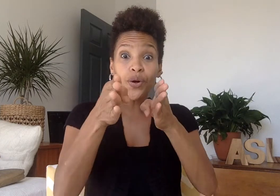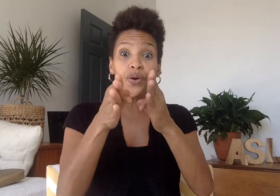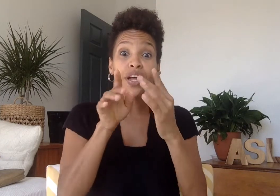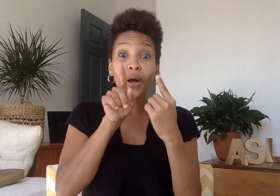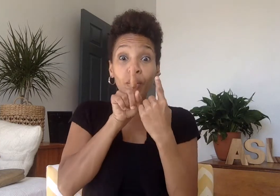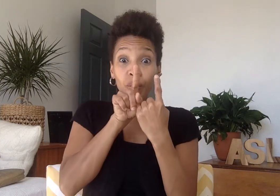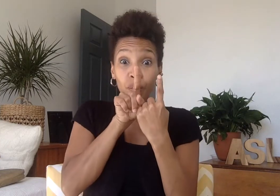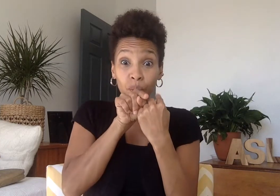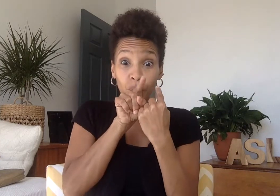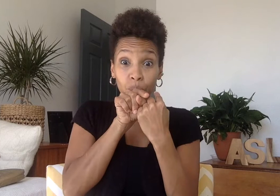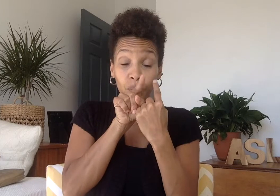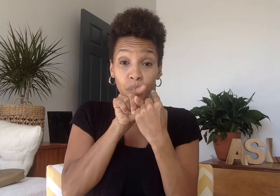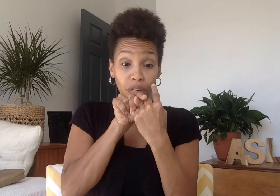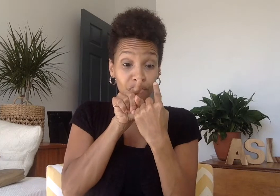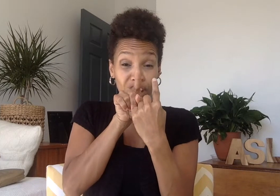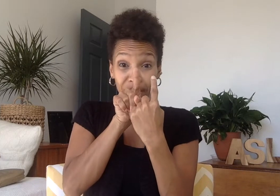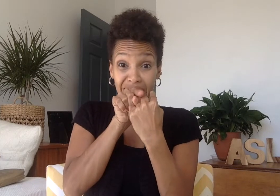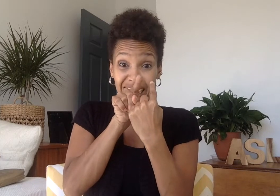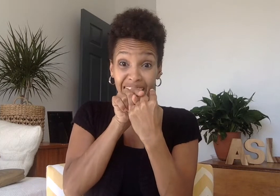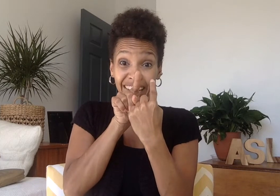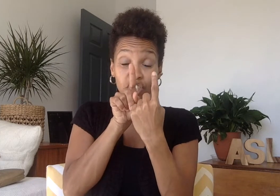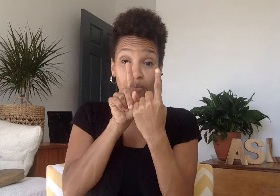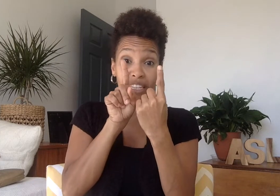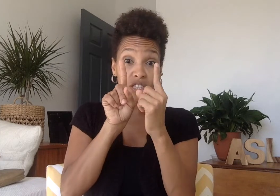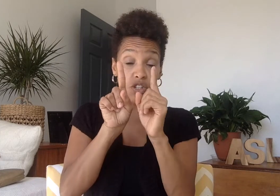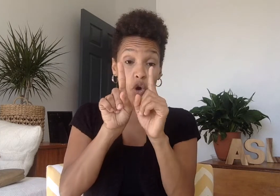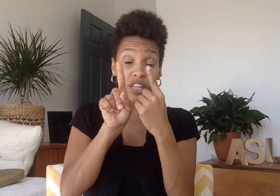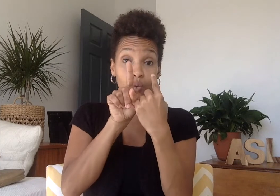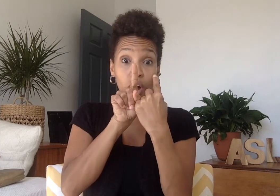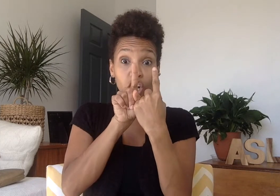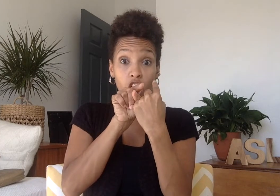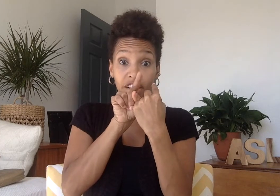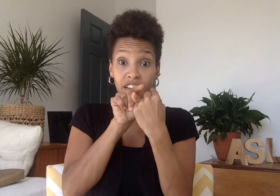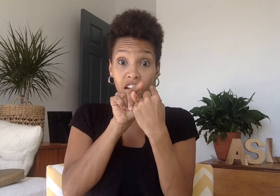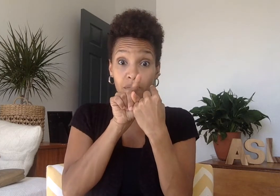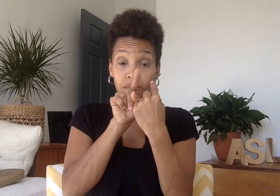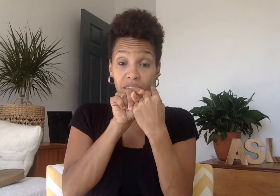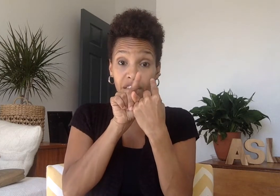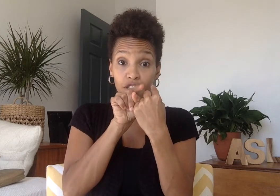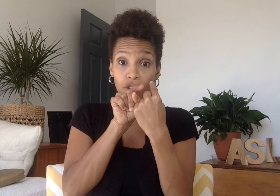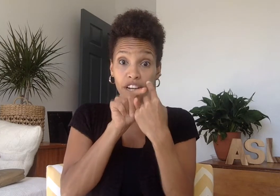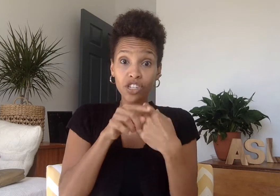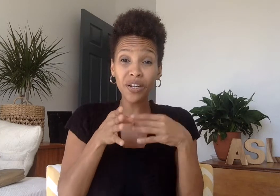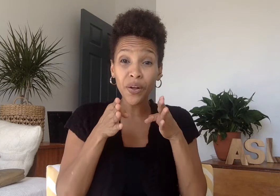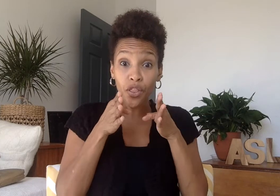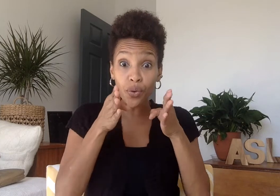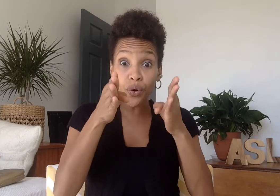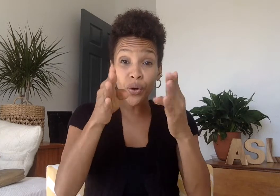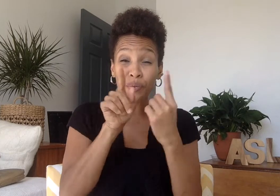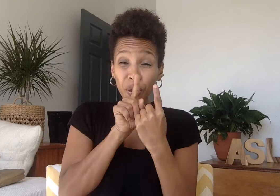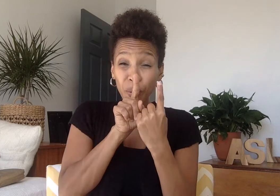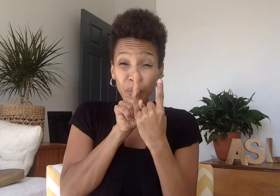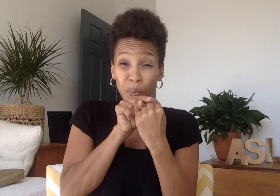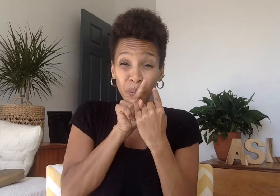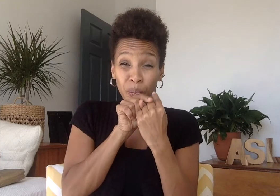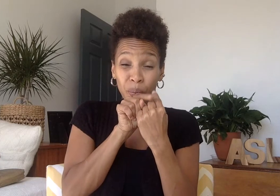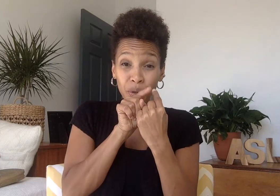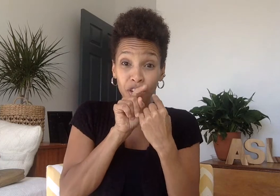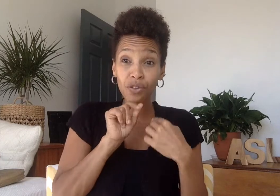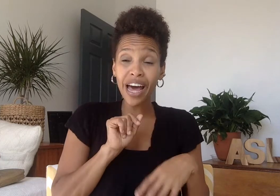road very tight, so it means only one car can come either direction. The road, you could do